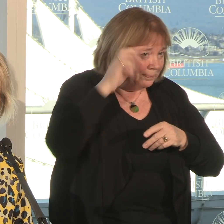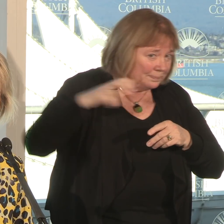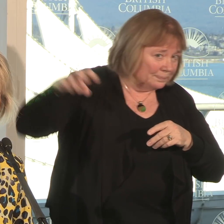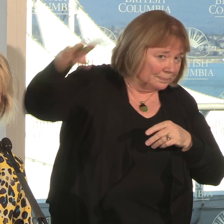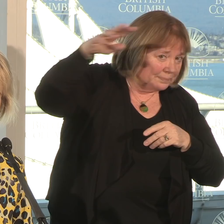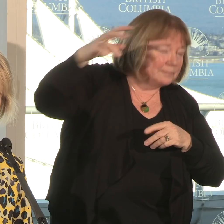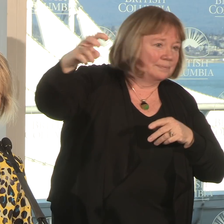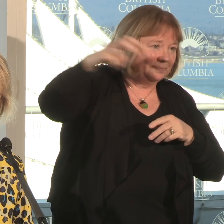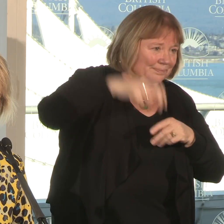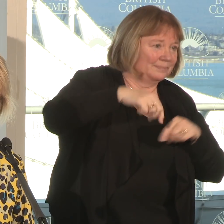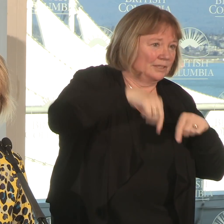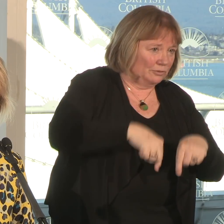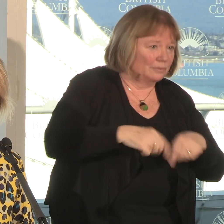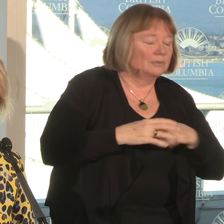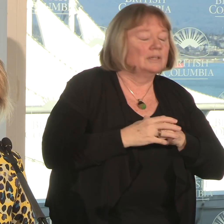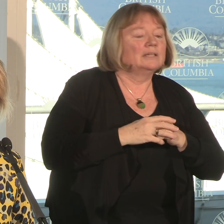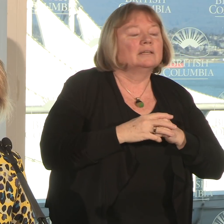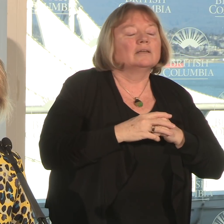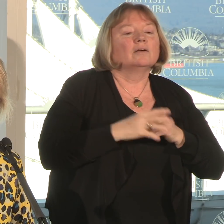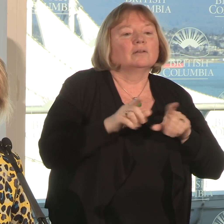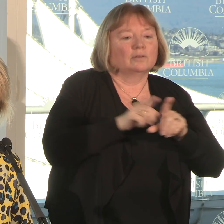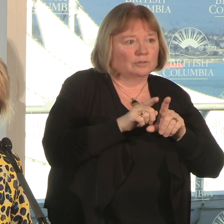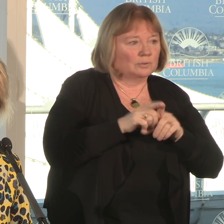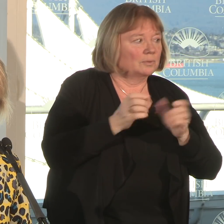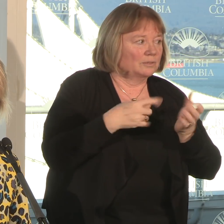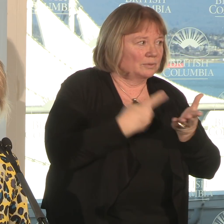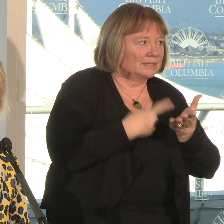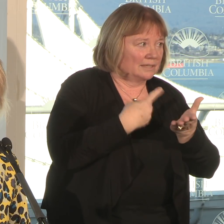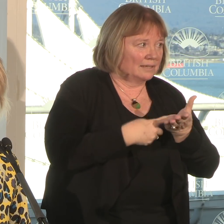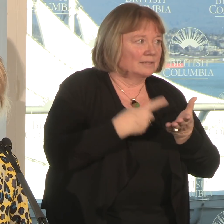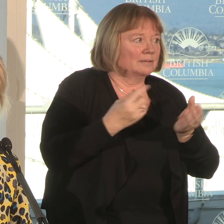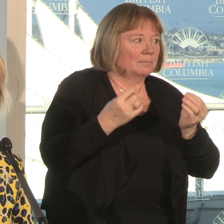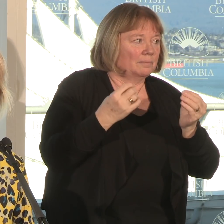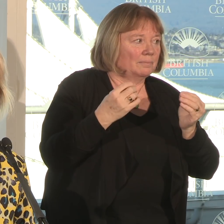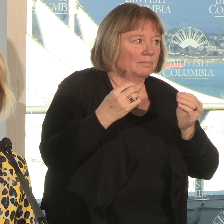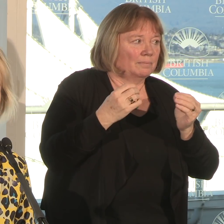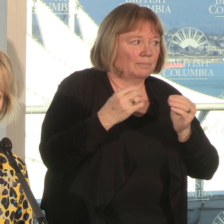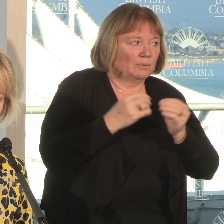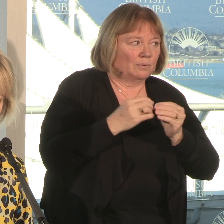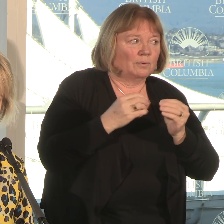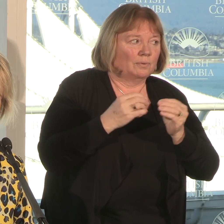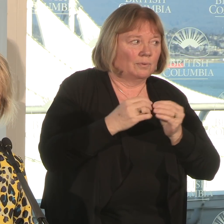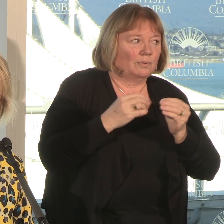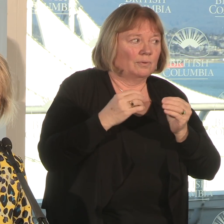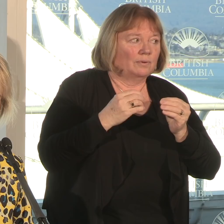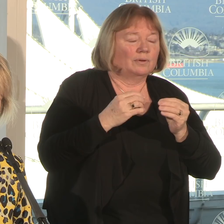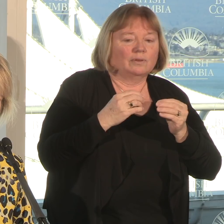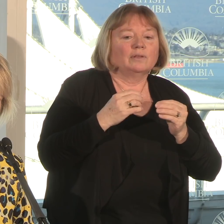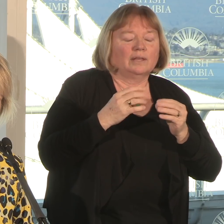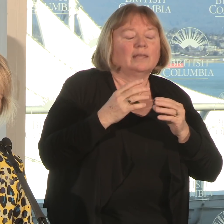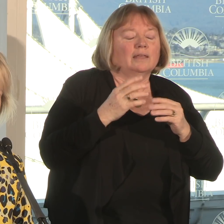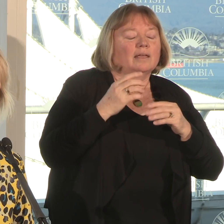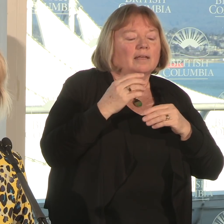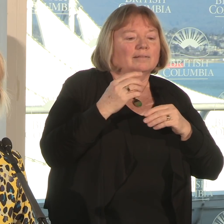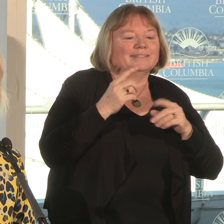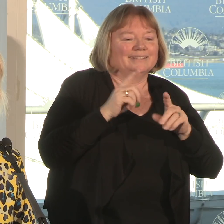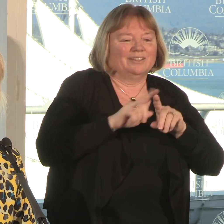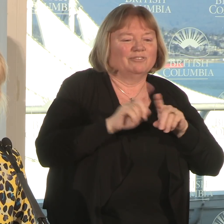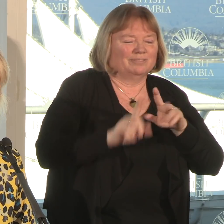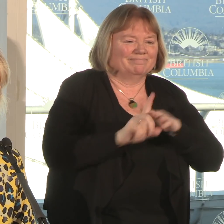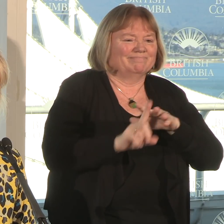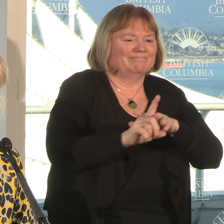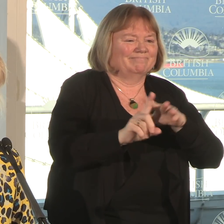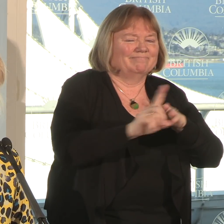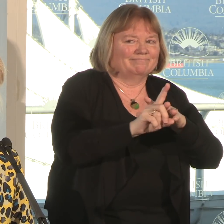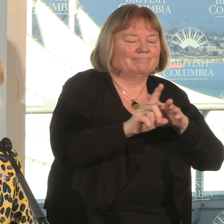from Portugal. Also want to talk a little bit about the outbreaks that are ongoing. So